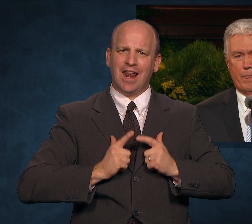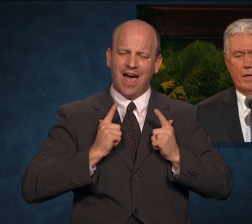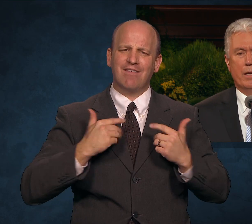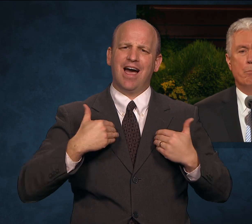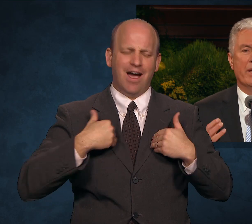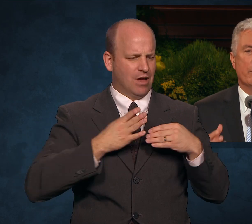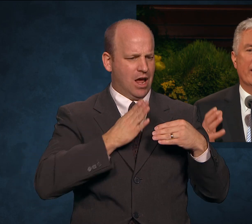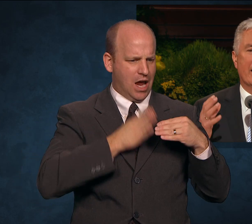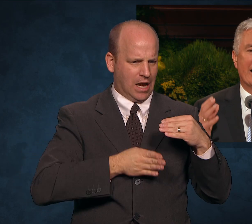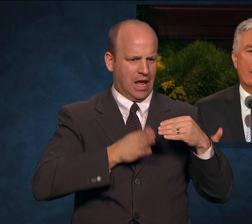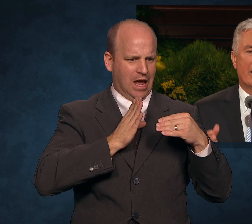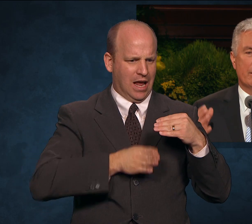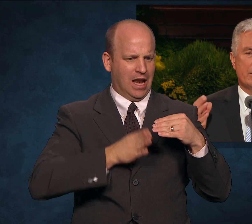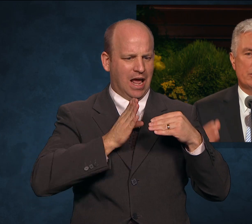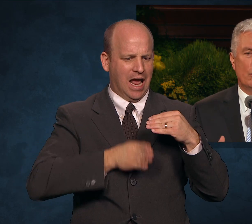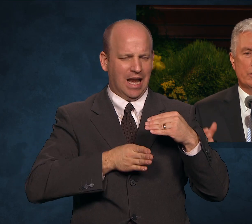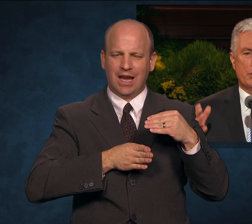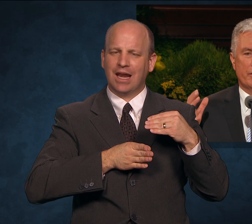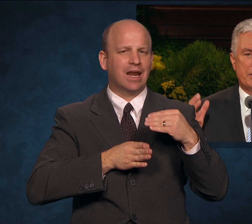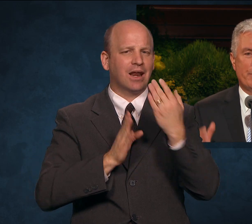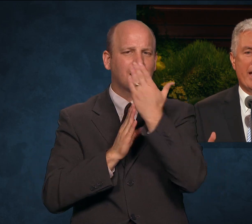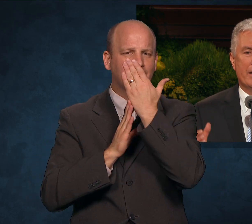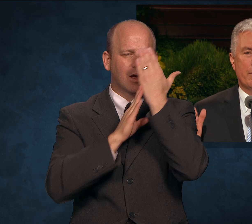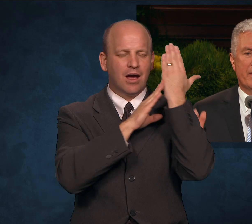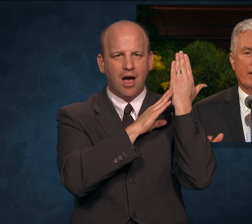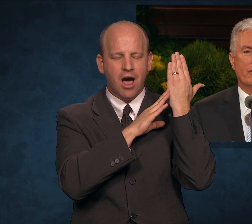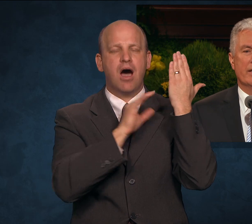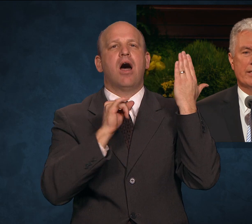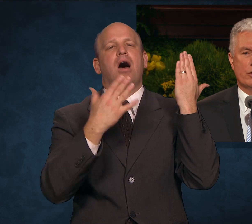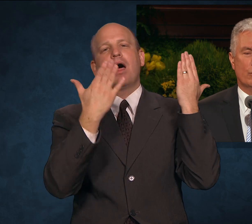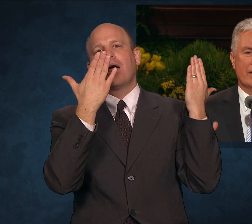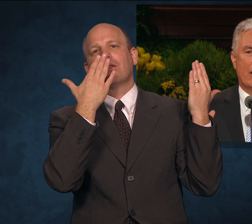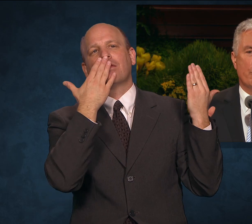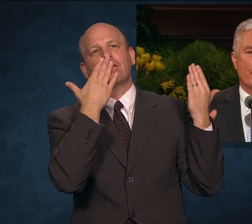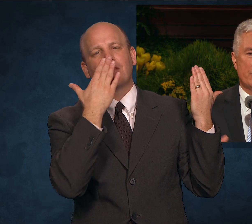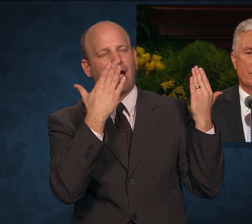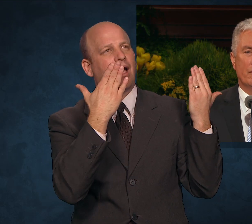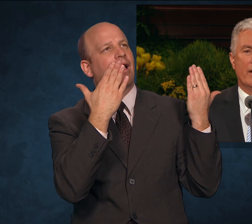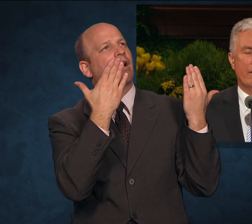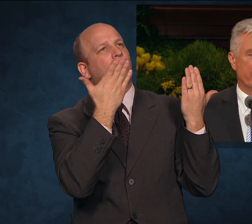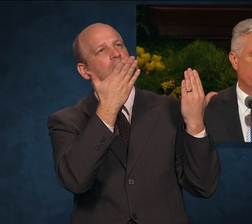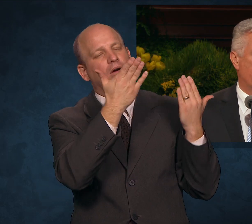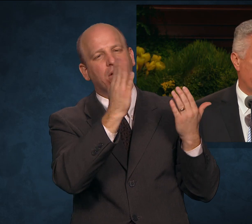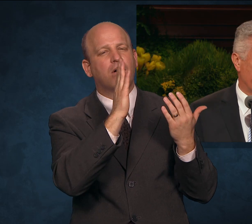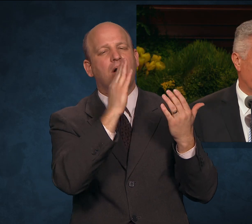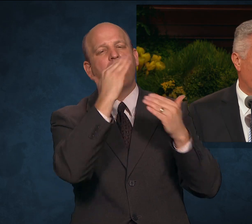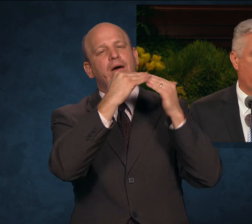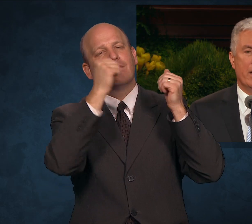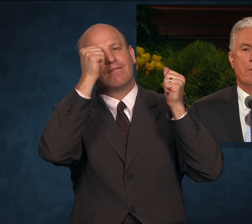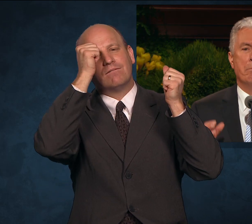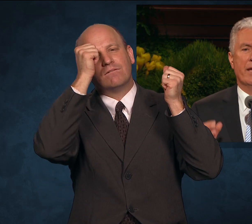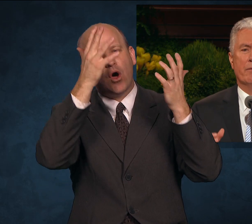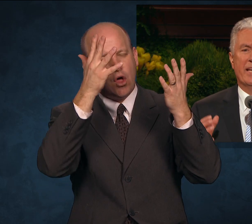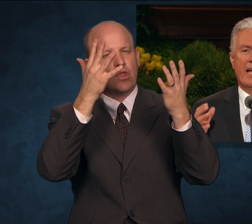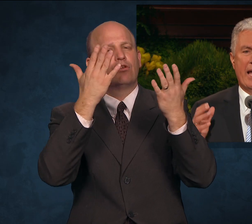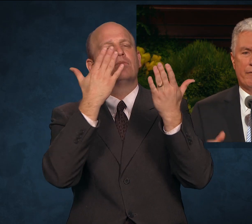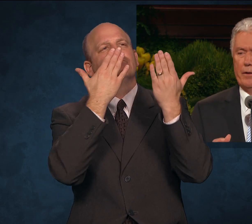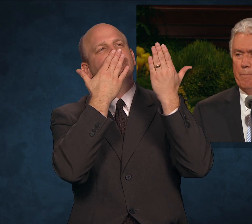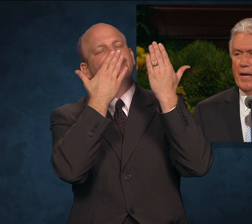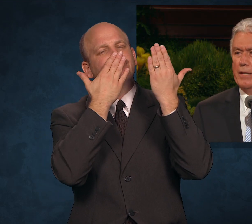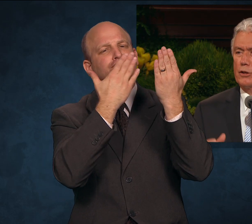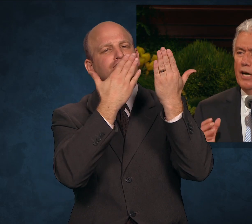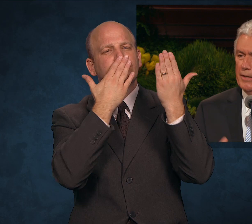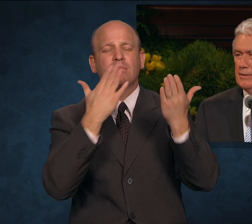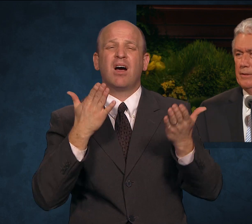mortality may we allow our souls to expand in thankfulness toward our merciful Heavenly Father may we